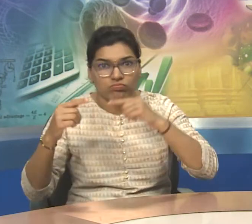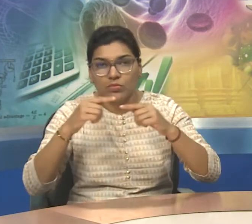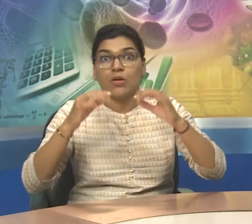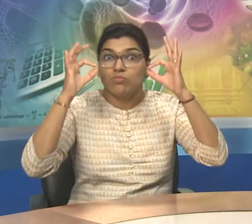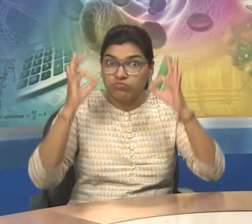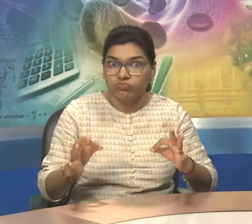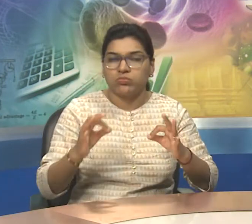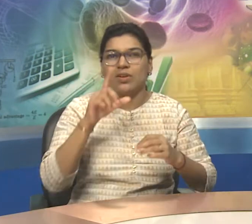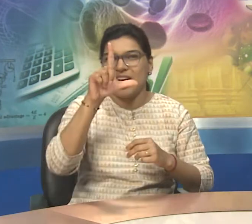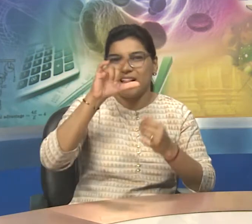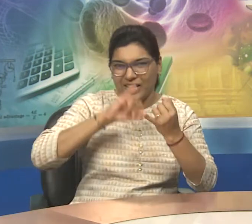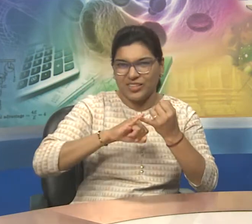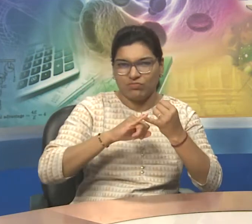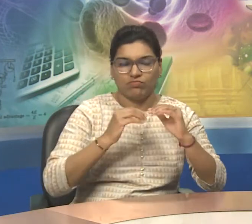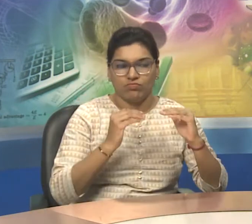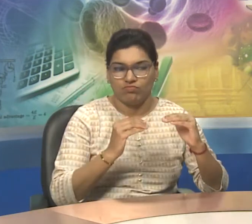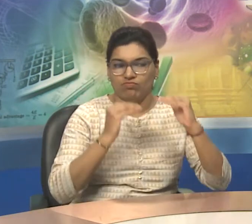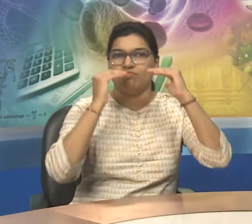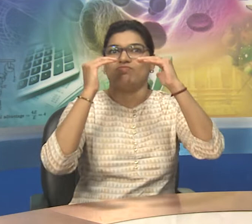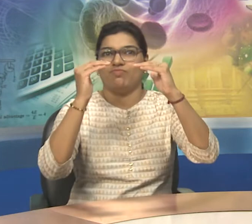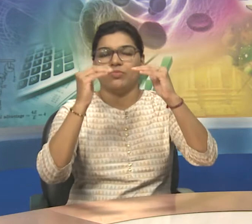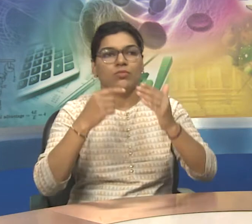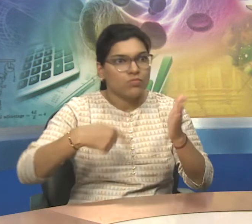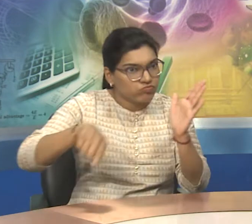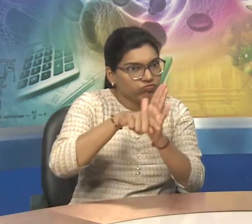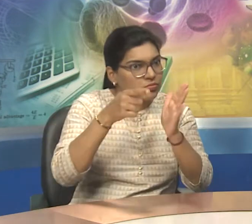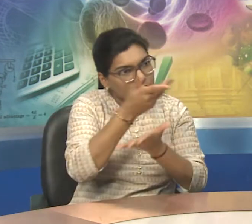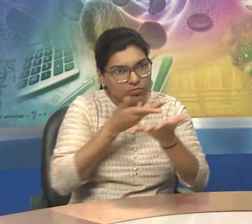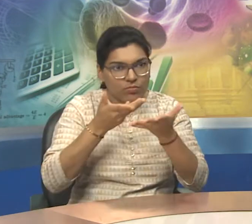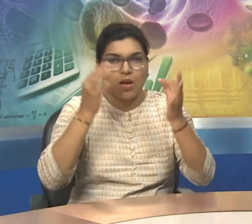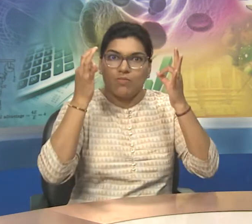There is a discussion between the policy or the rule that is making or undergoing.